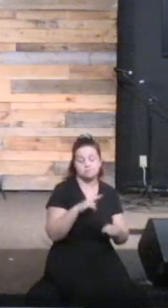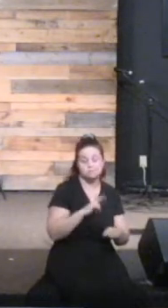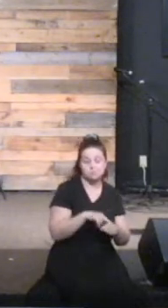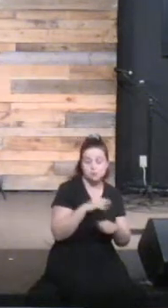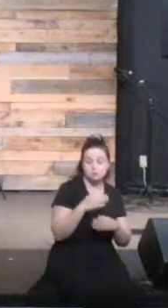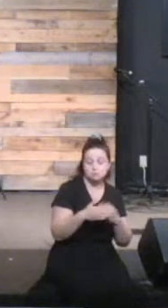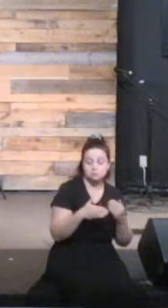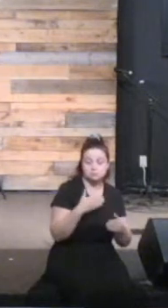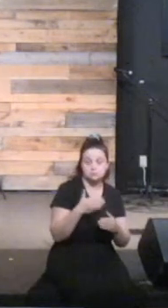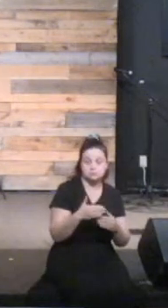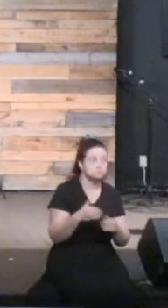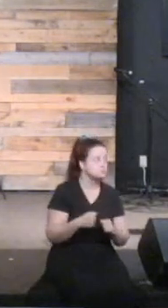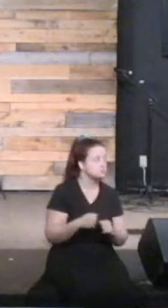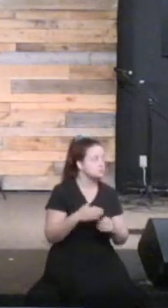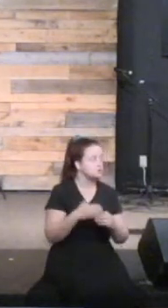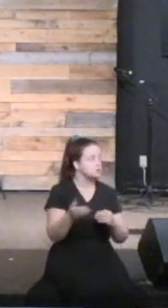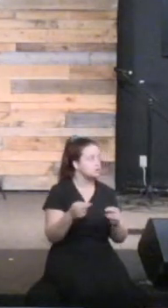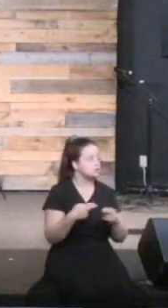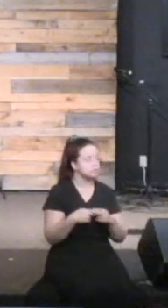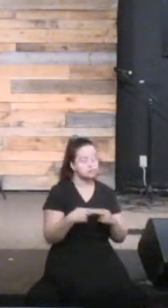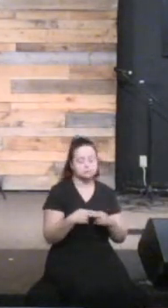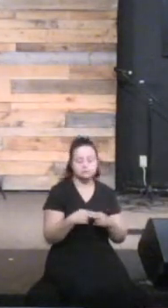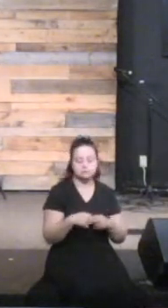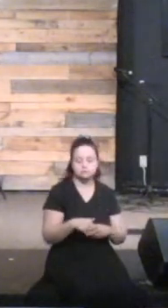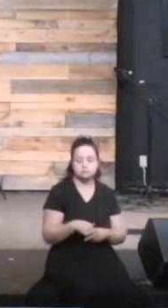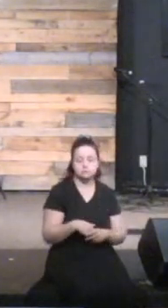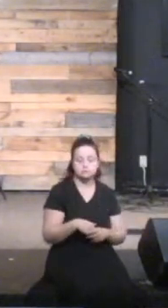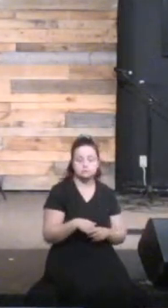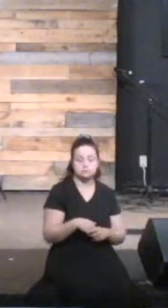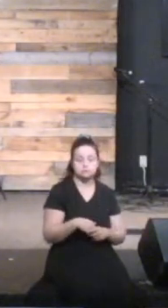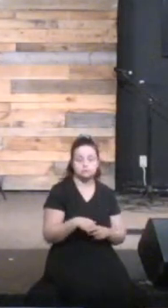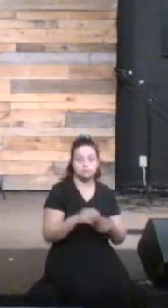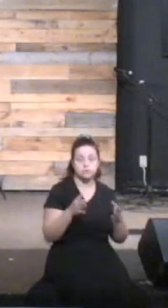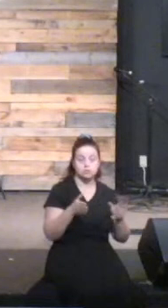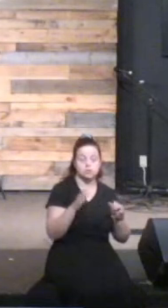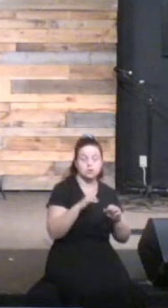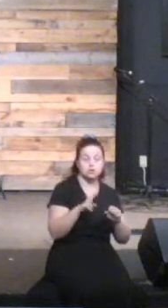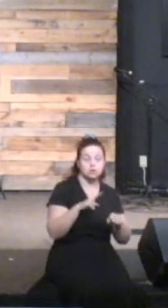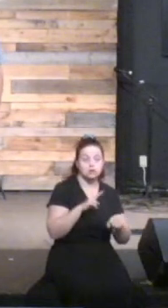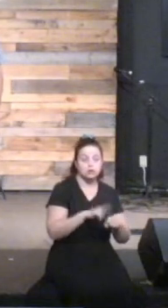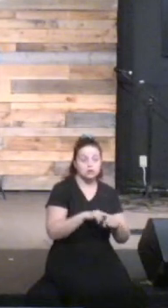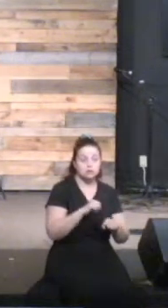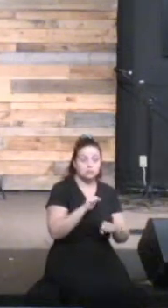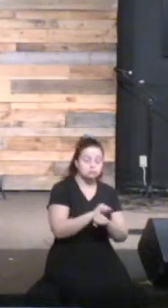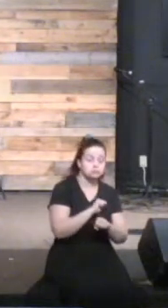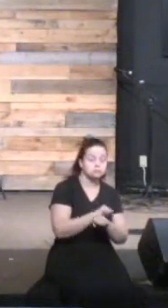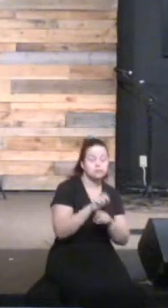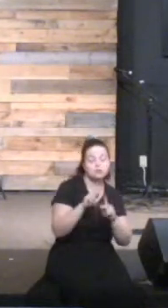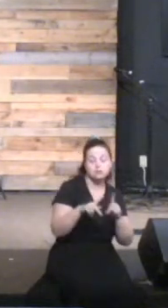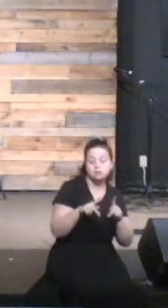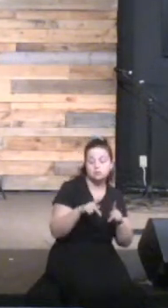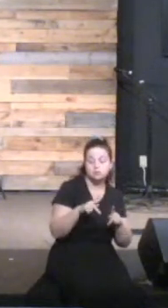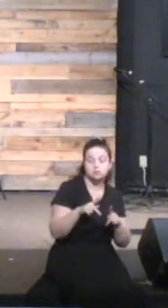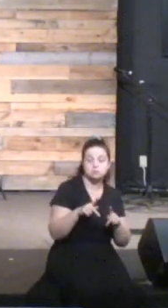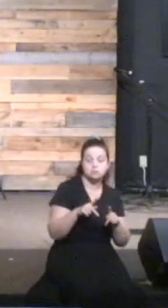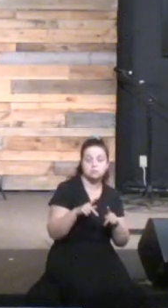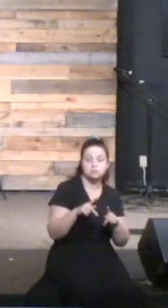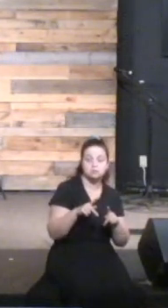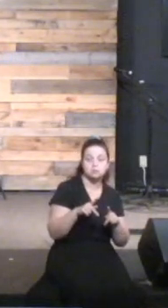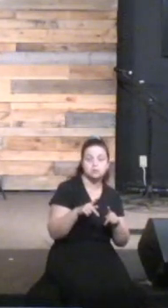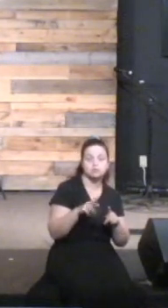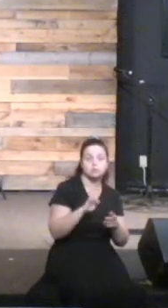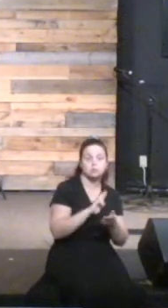uh next slide see the way that it normally works for people who are of righteous